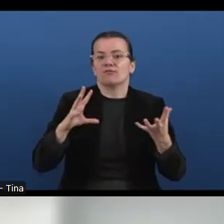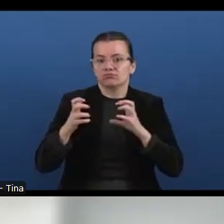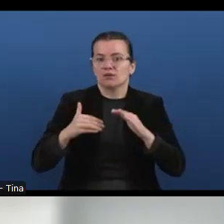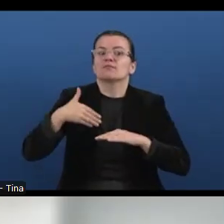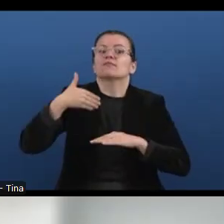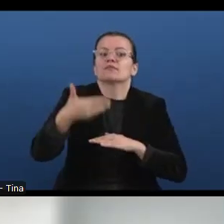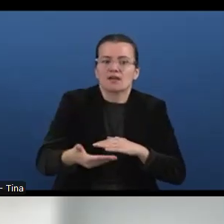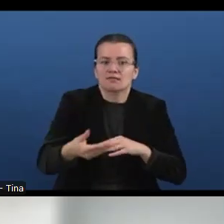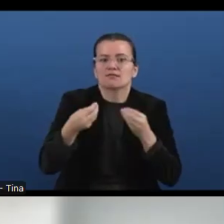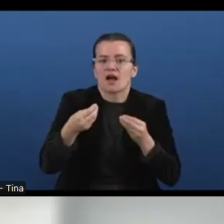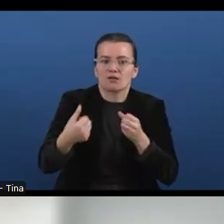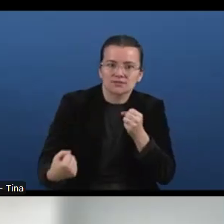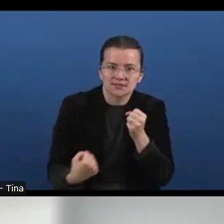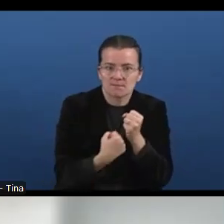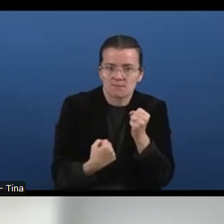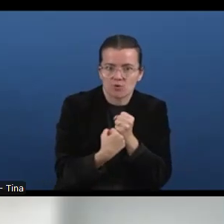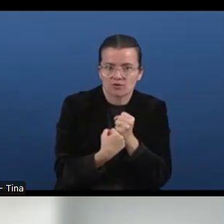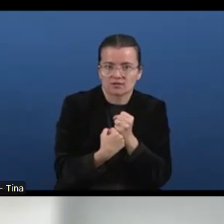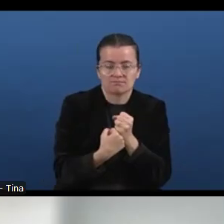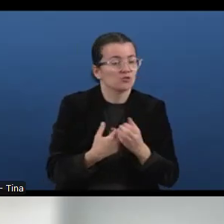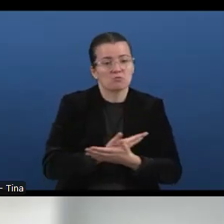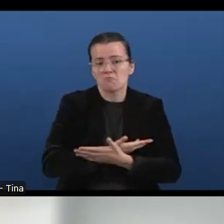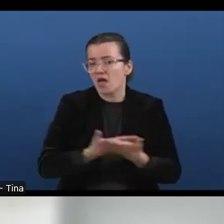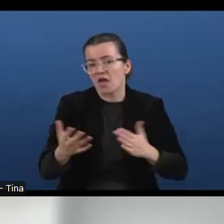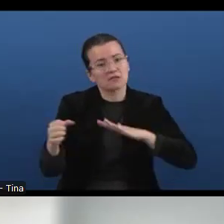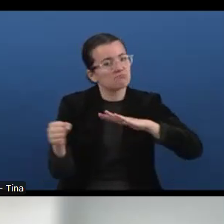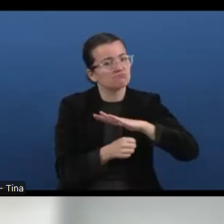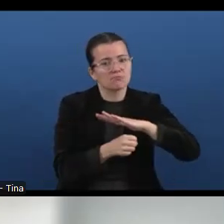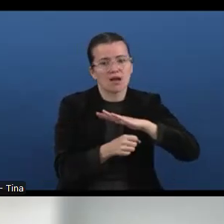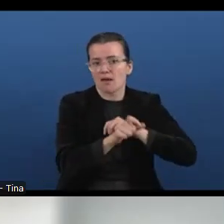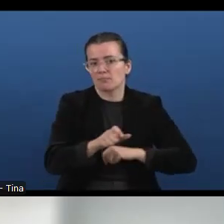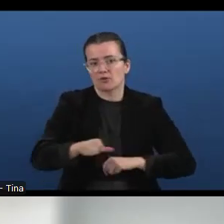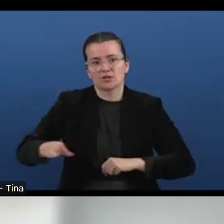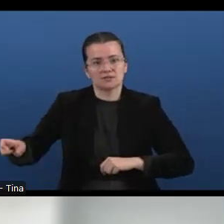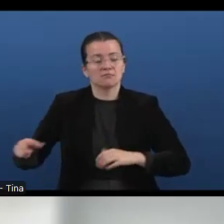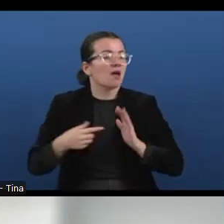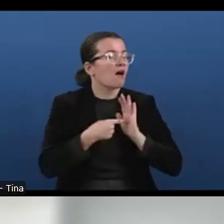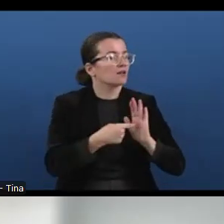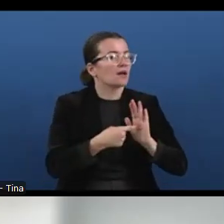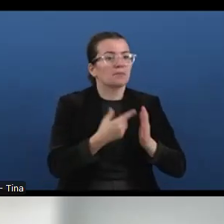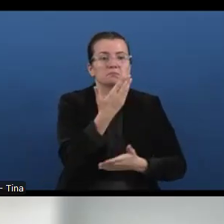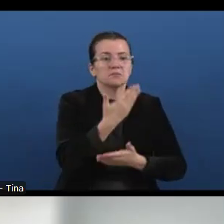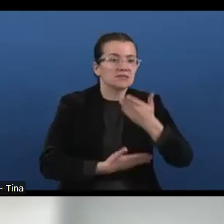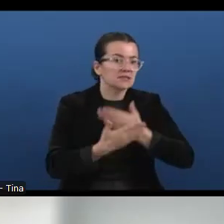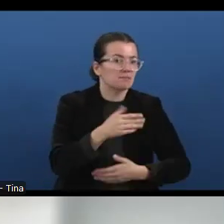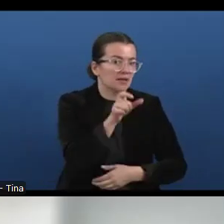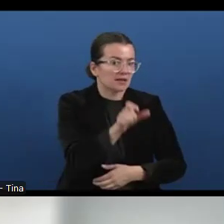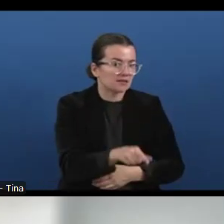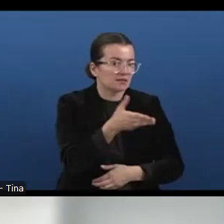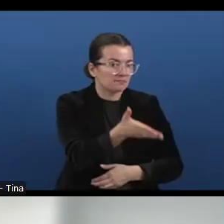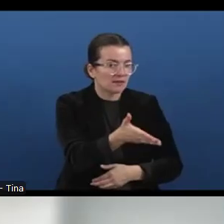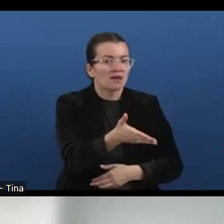employees. For our colleagues with disabilities, this means enhanced access to